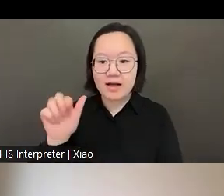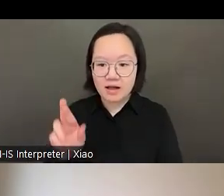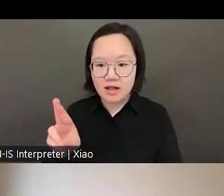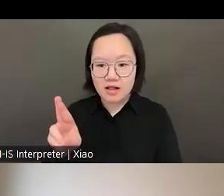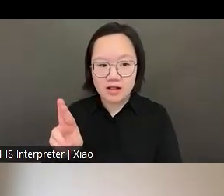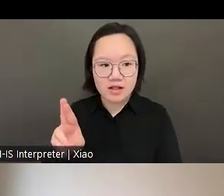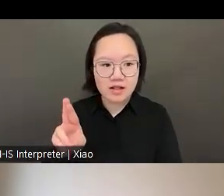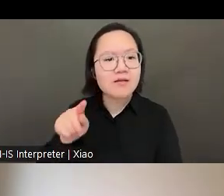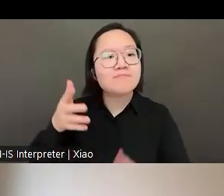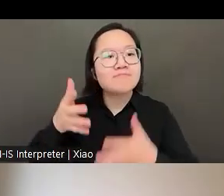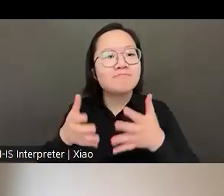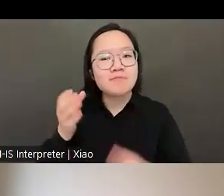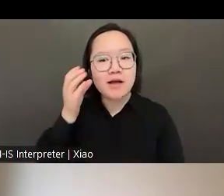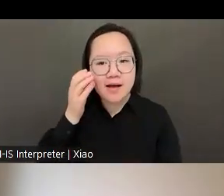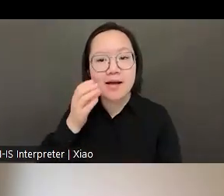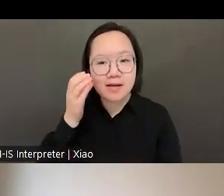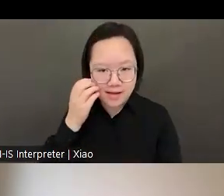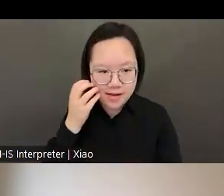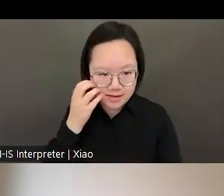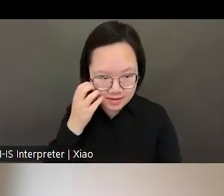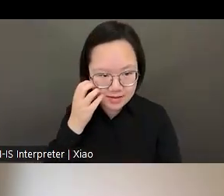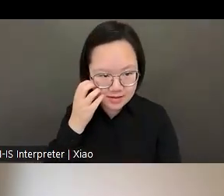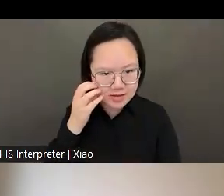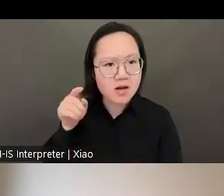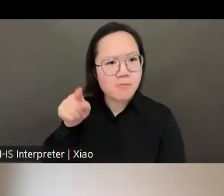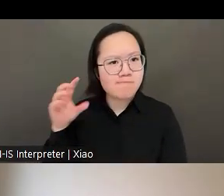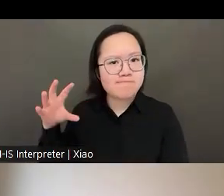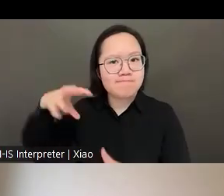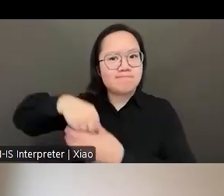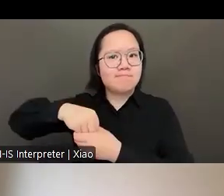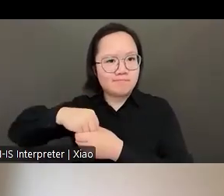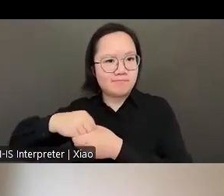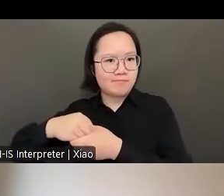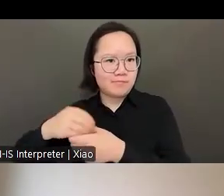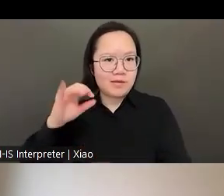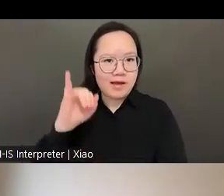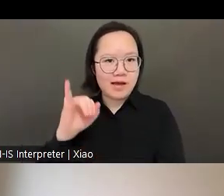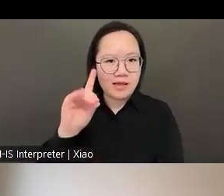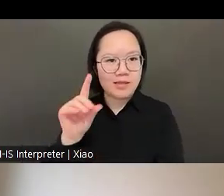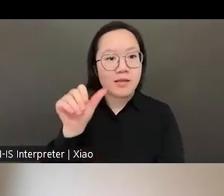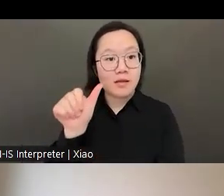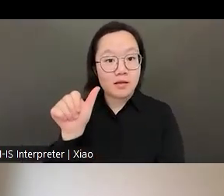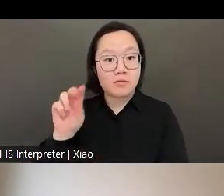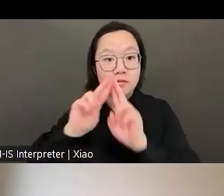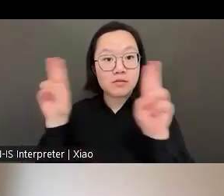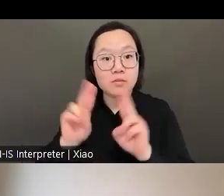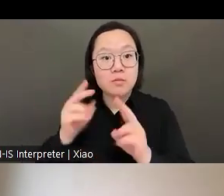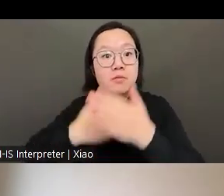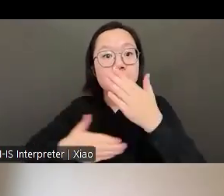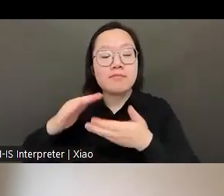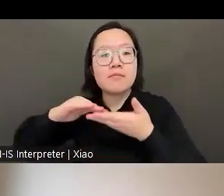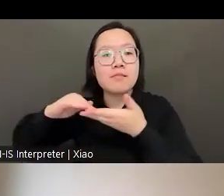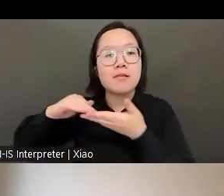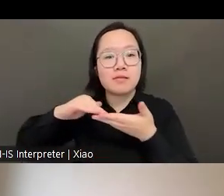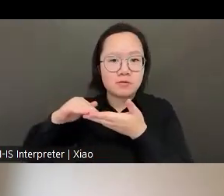Development at International Disability Alliance. At International Disability Alliance, Gayatri develops